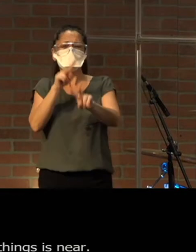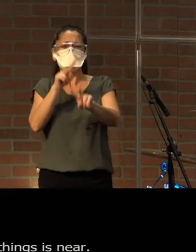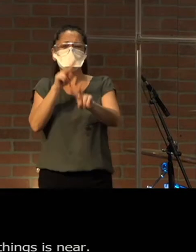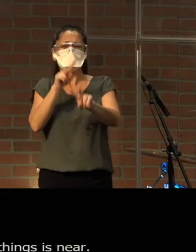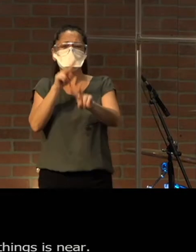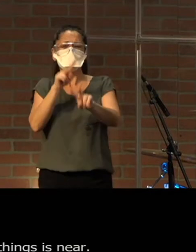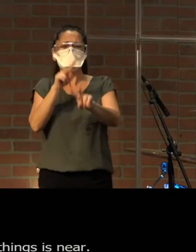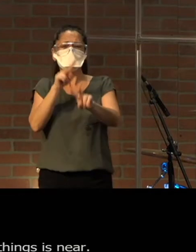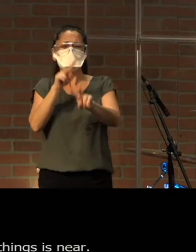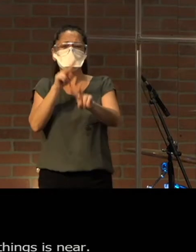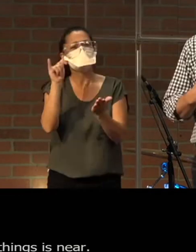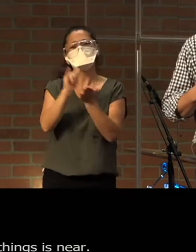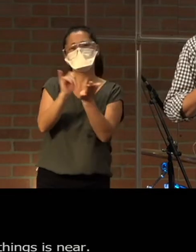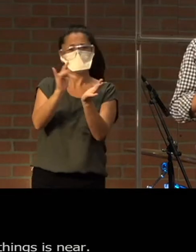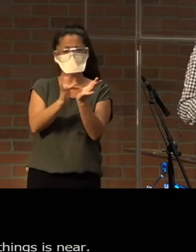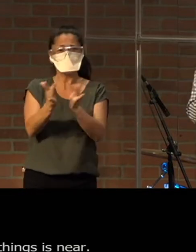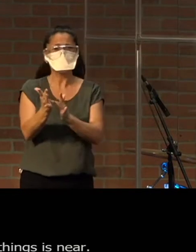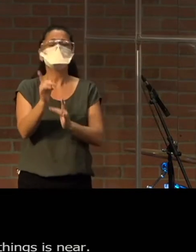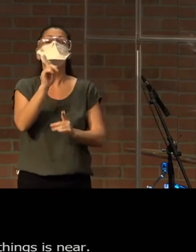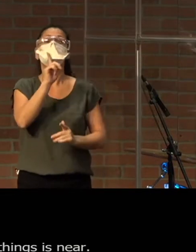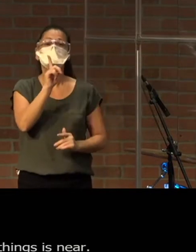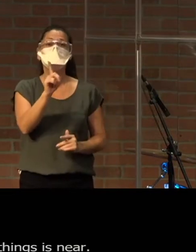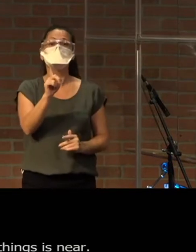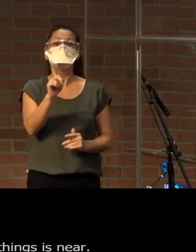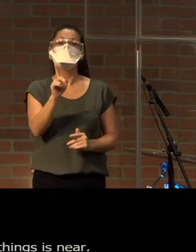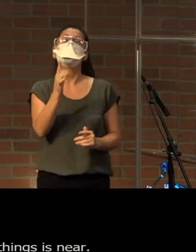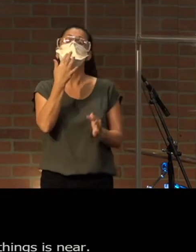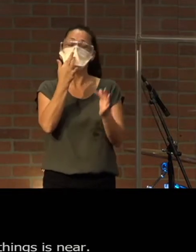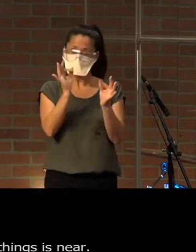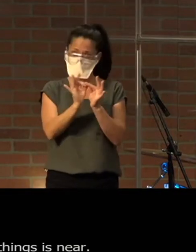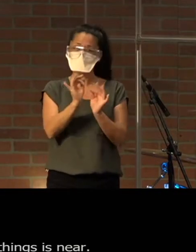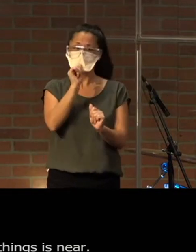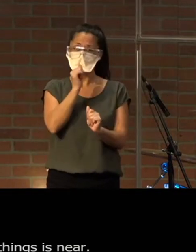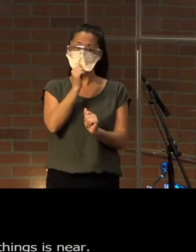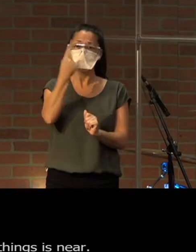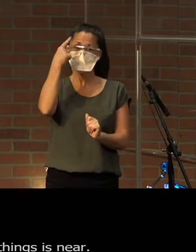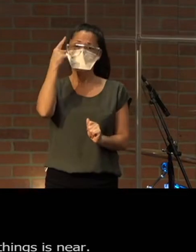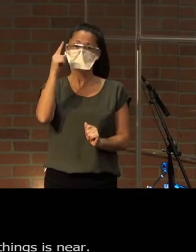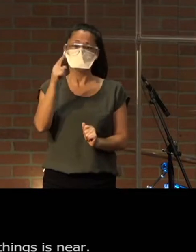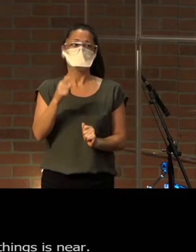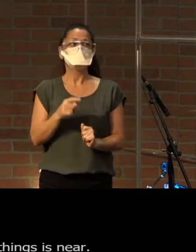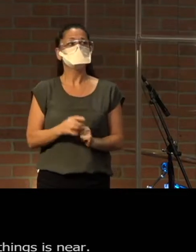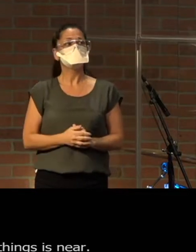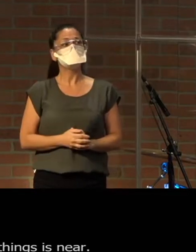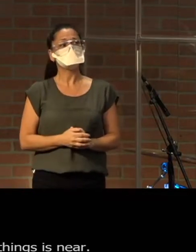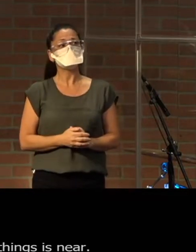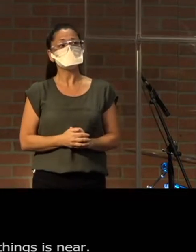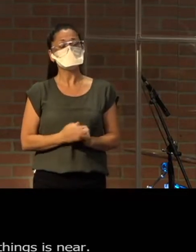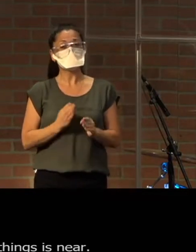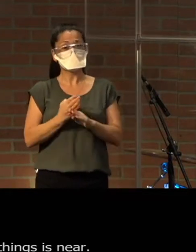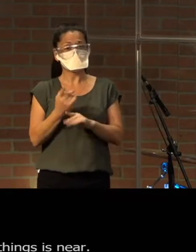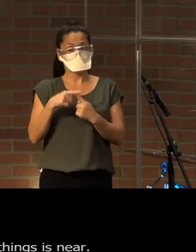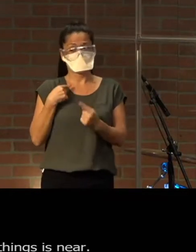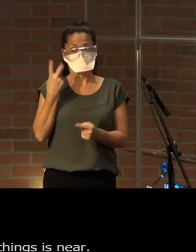suffer, that Jesus is in fact worth suffering for. And after the verses that I just